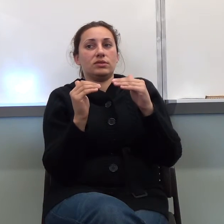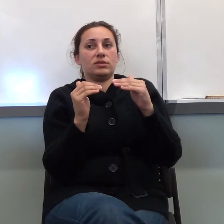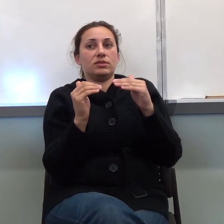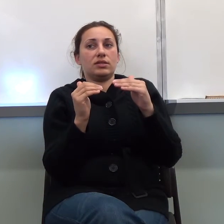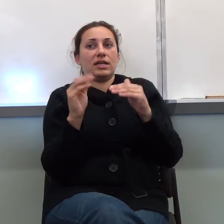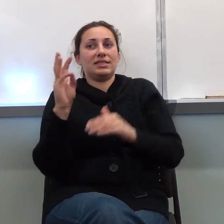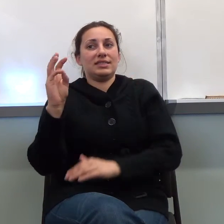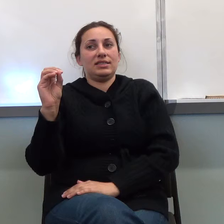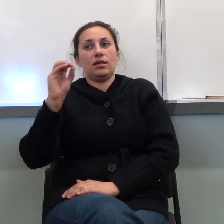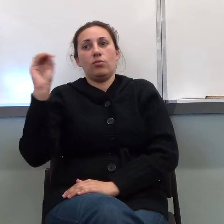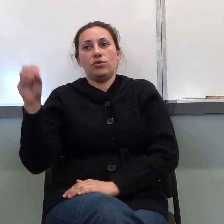60%.